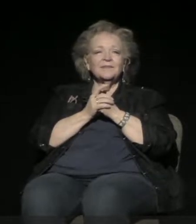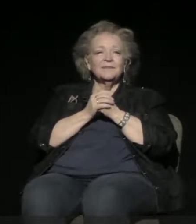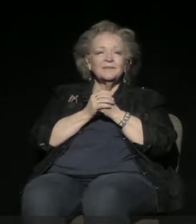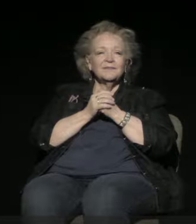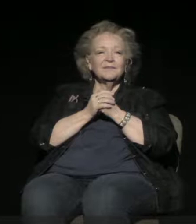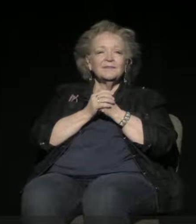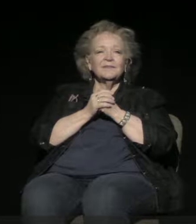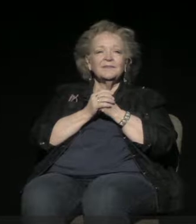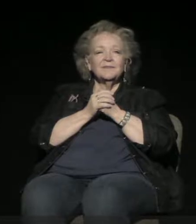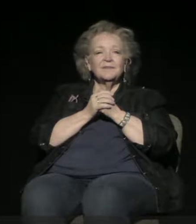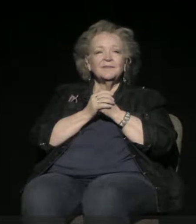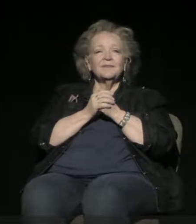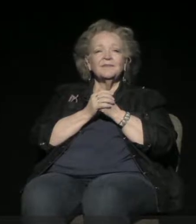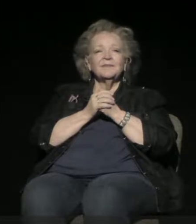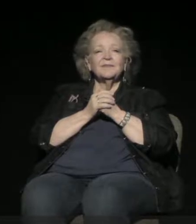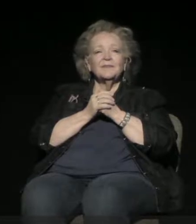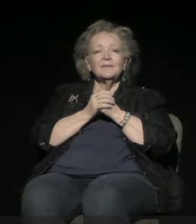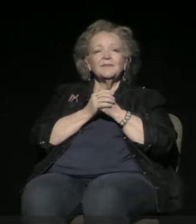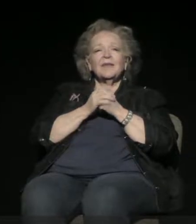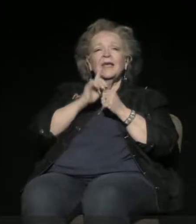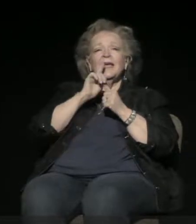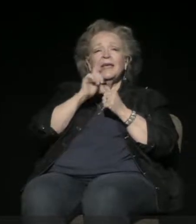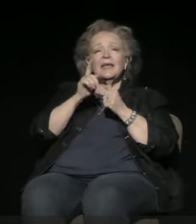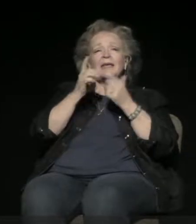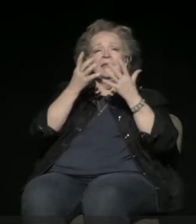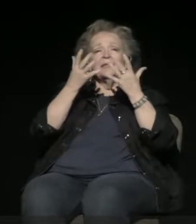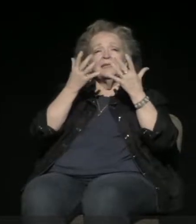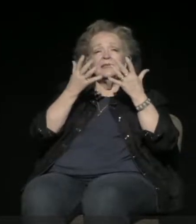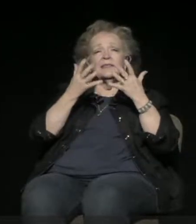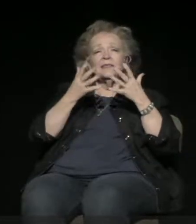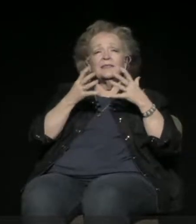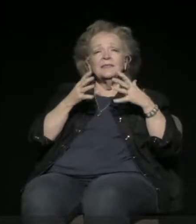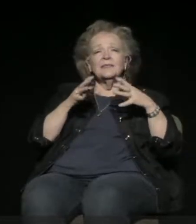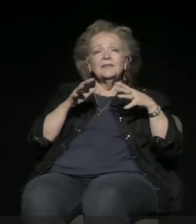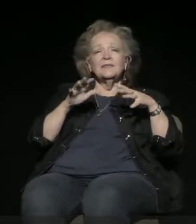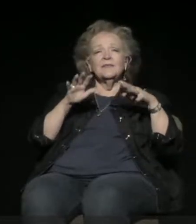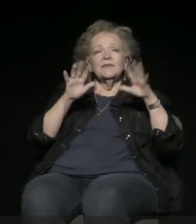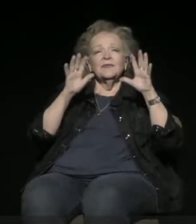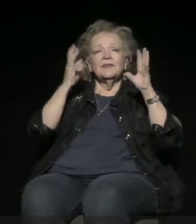It is Finished No